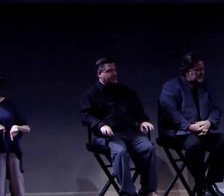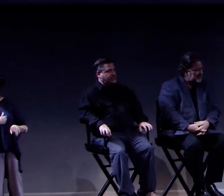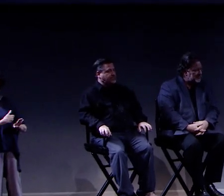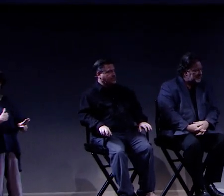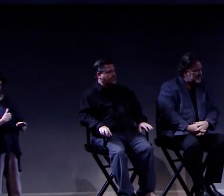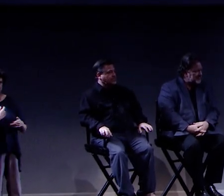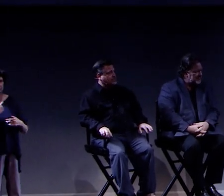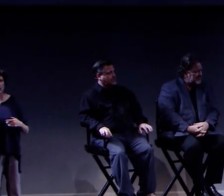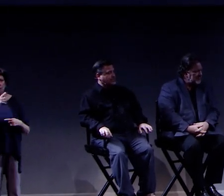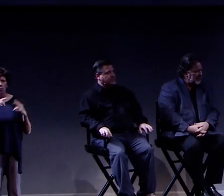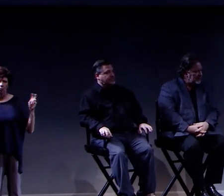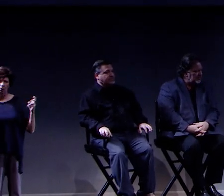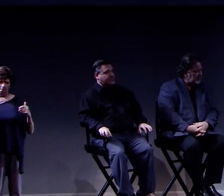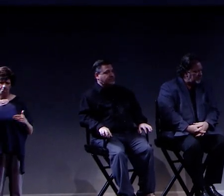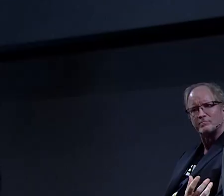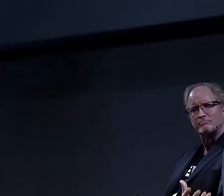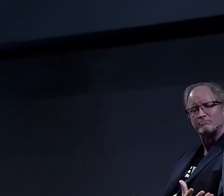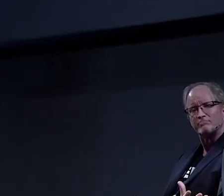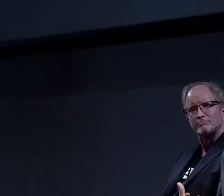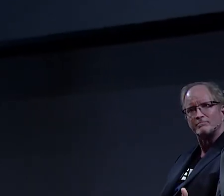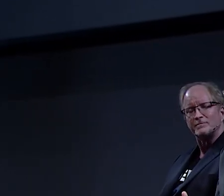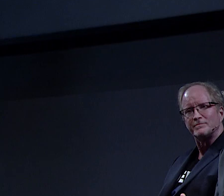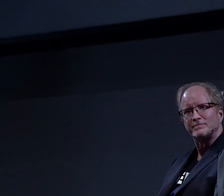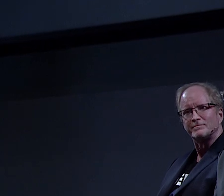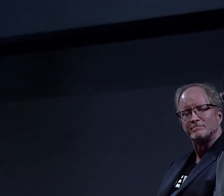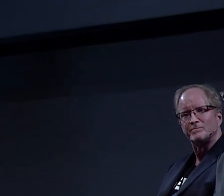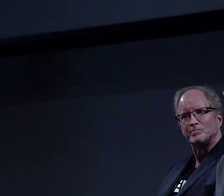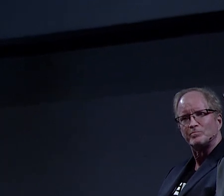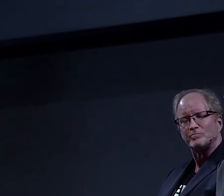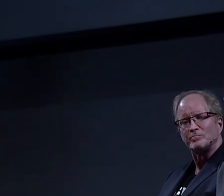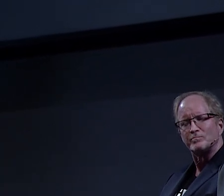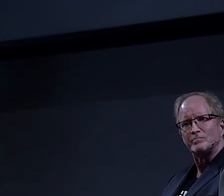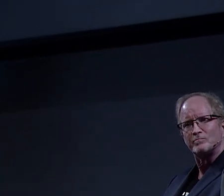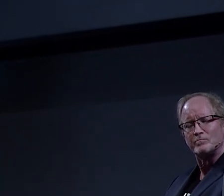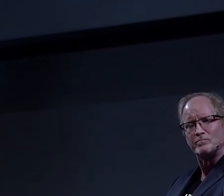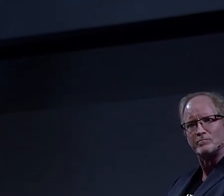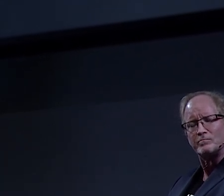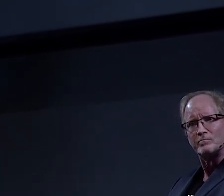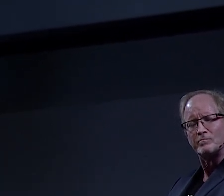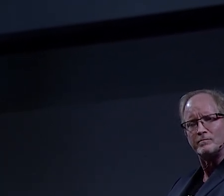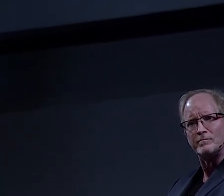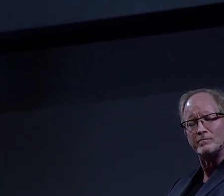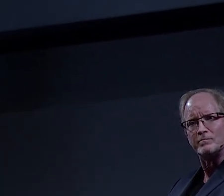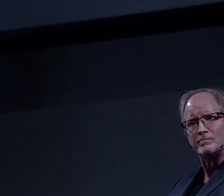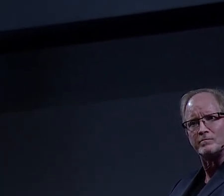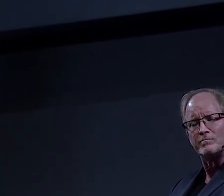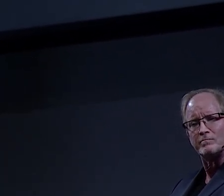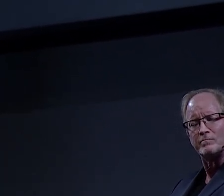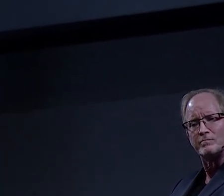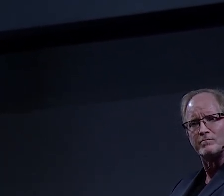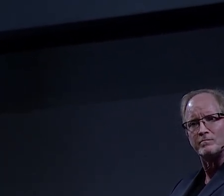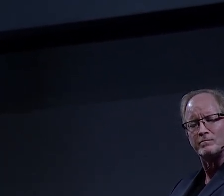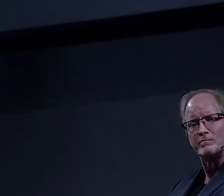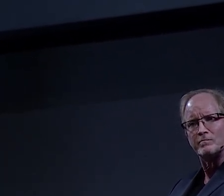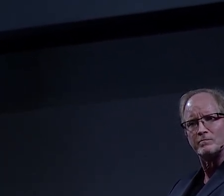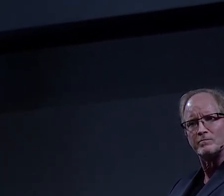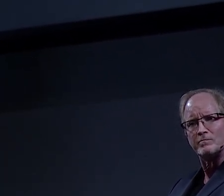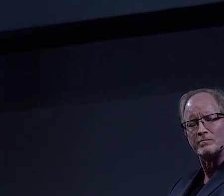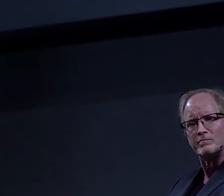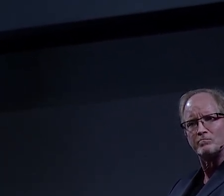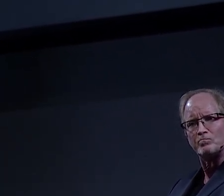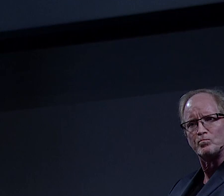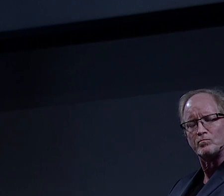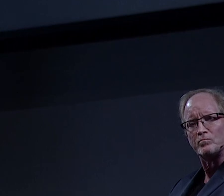about procedural storytelling, about using a computer to create the storylines or manage